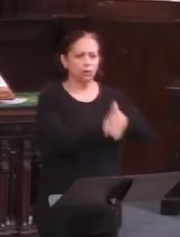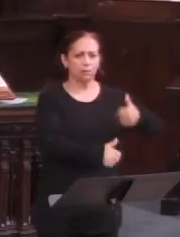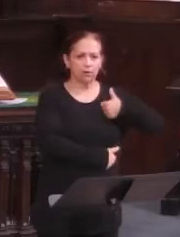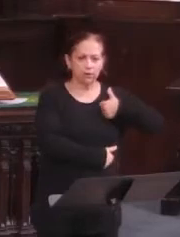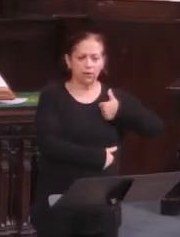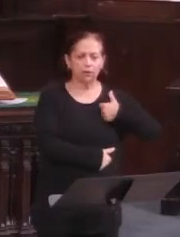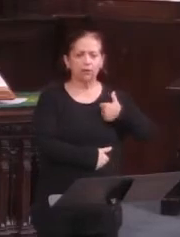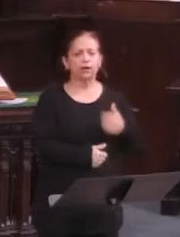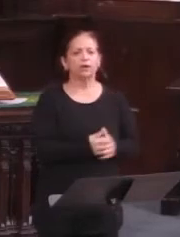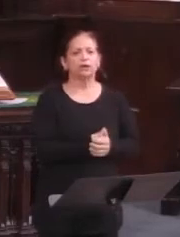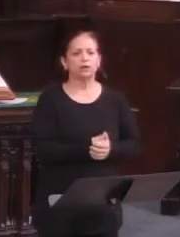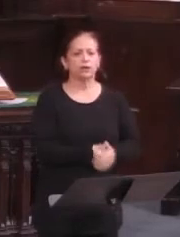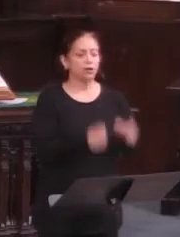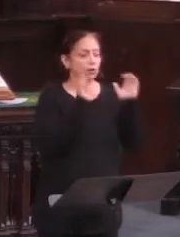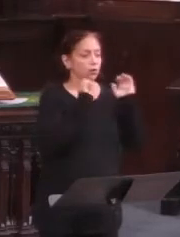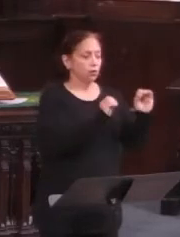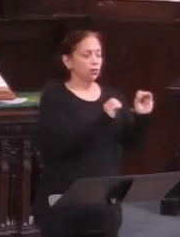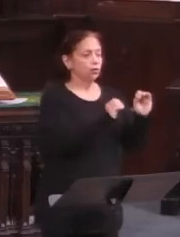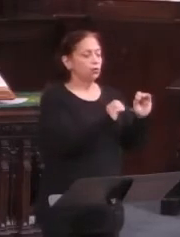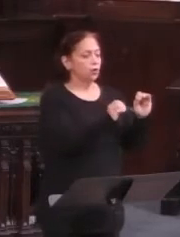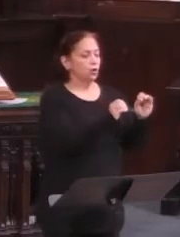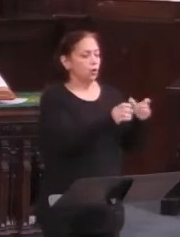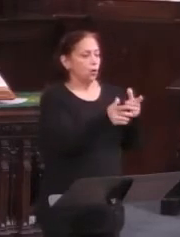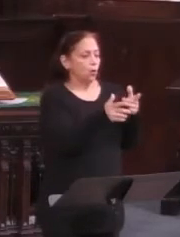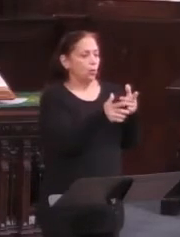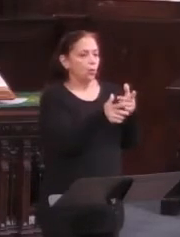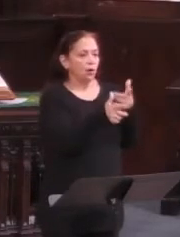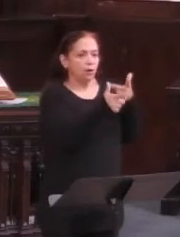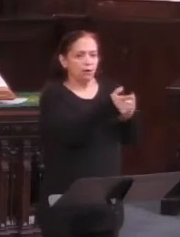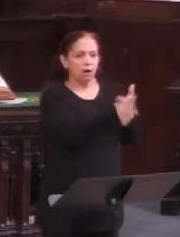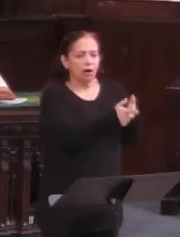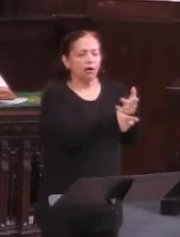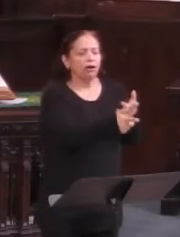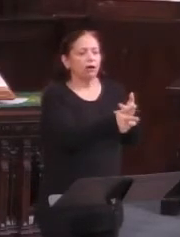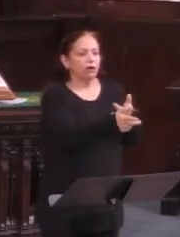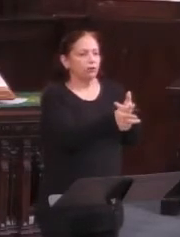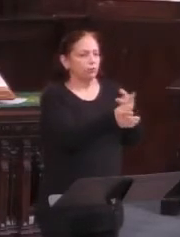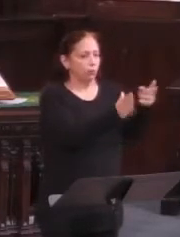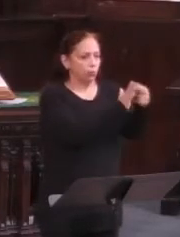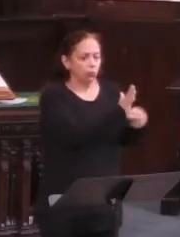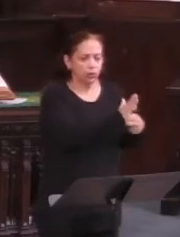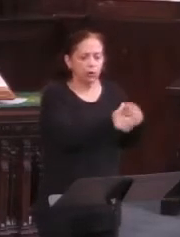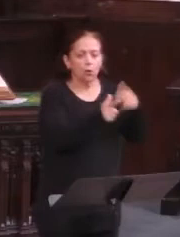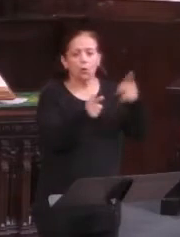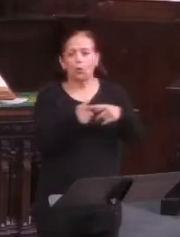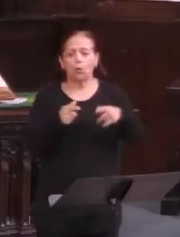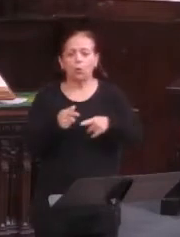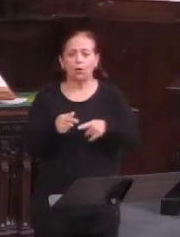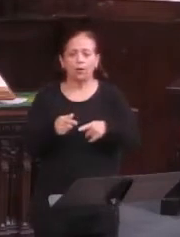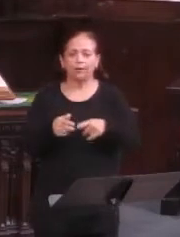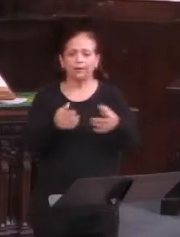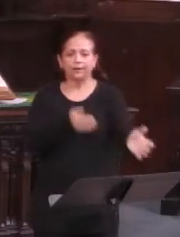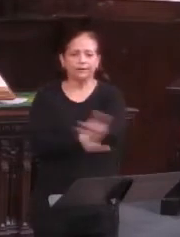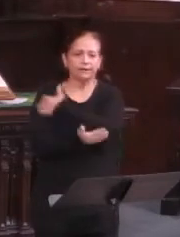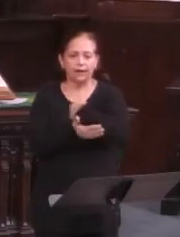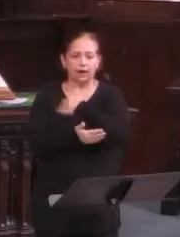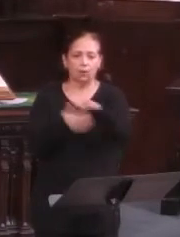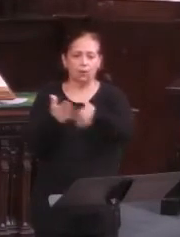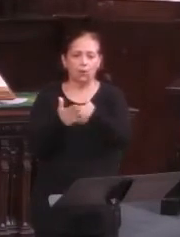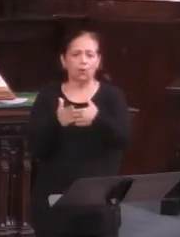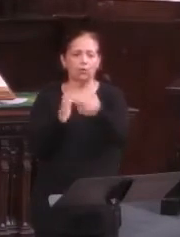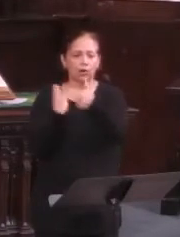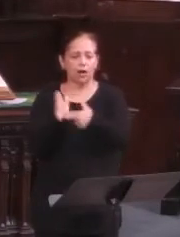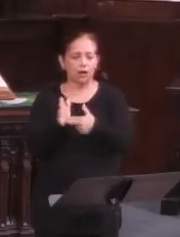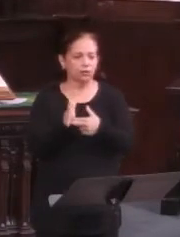or confiscate everyone's guns. Closed borders or open borders. But many of us find ourselves